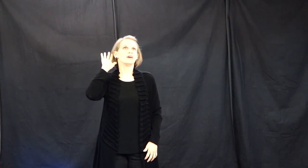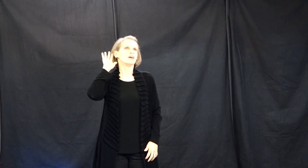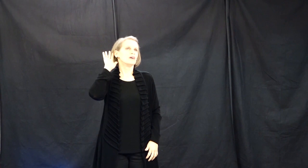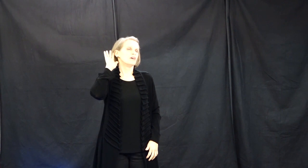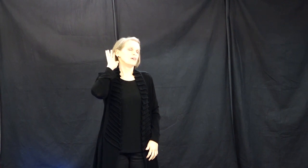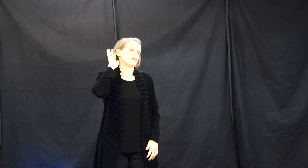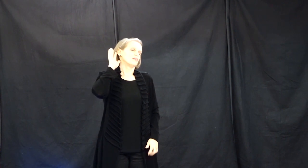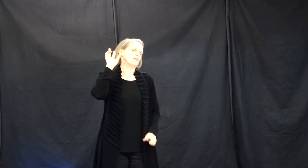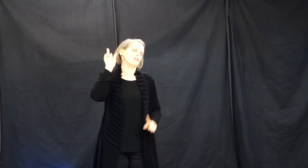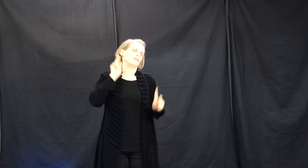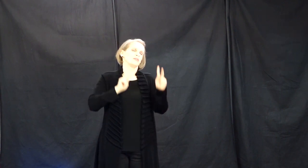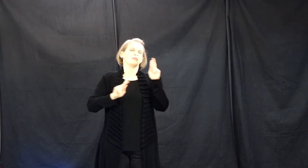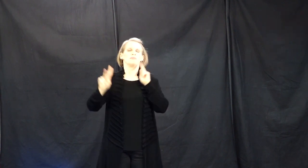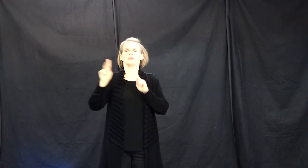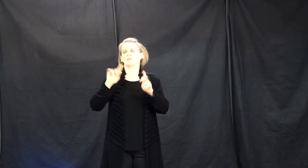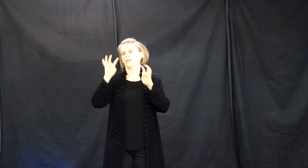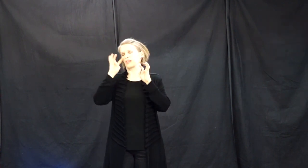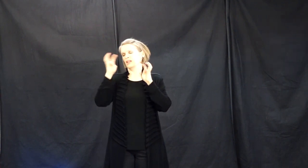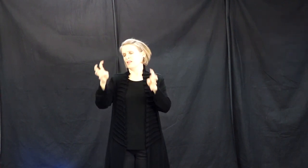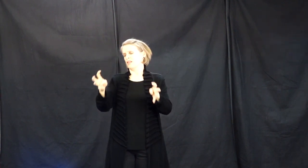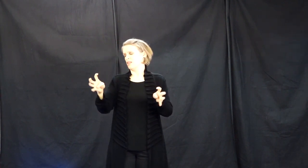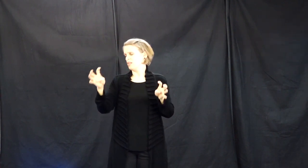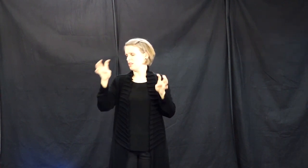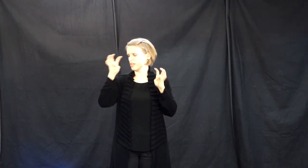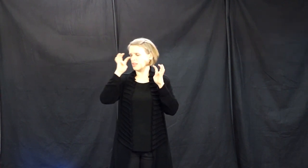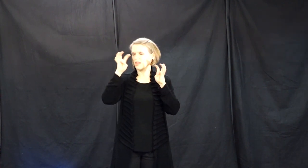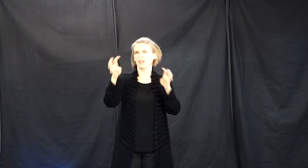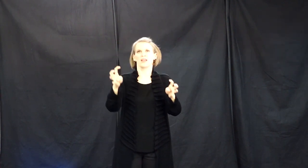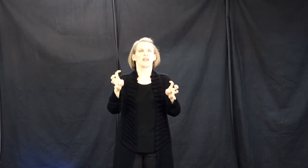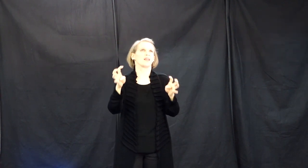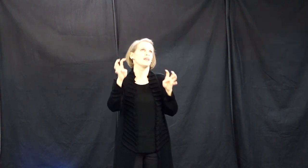I hear wailing in the street.